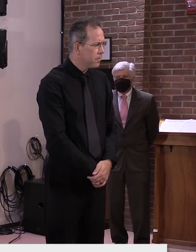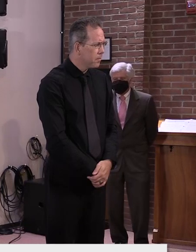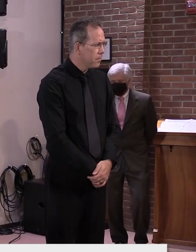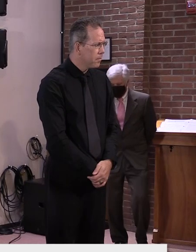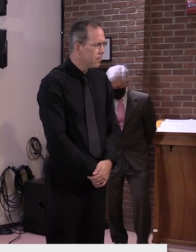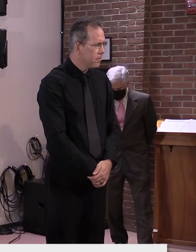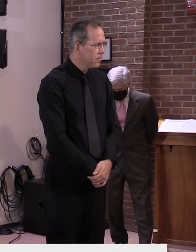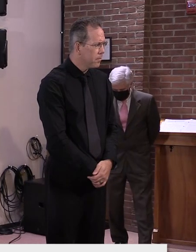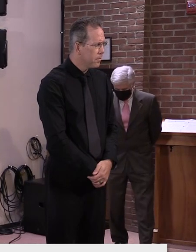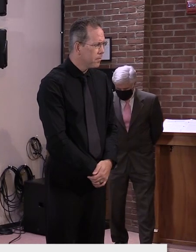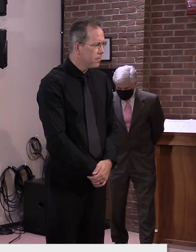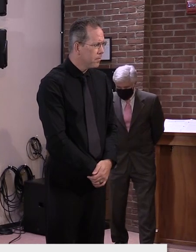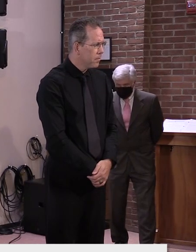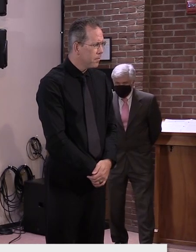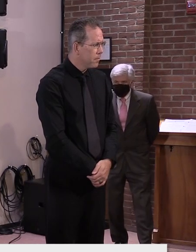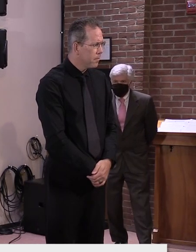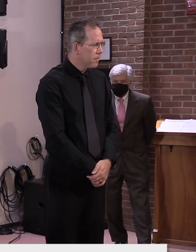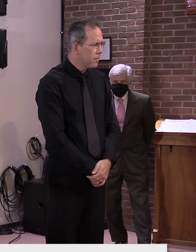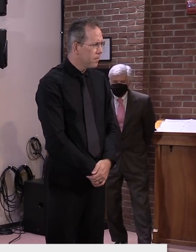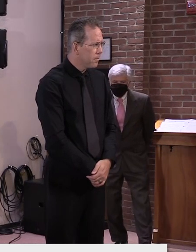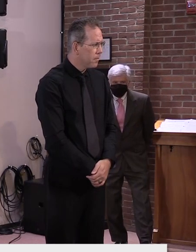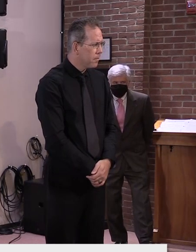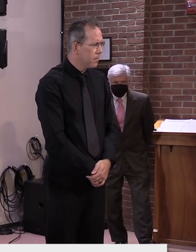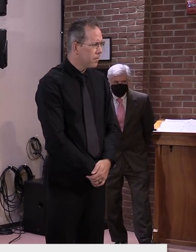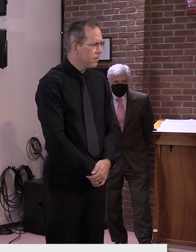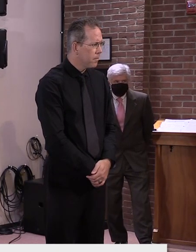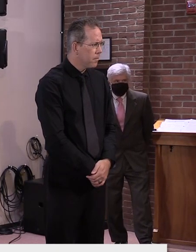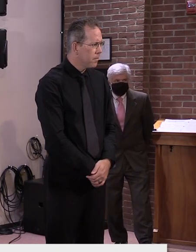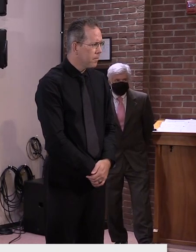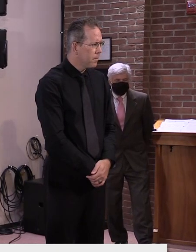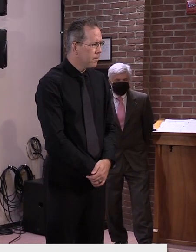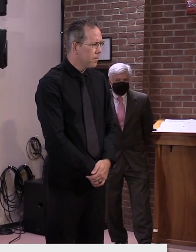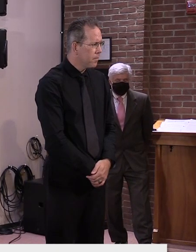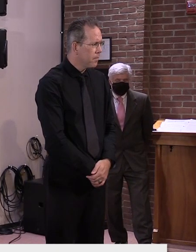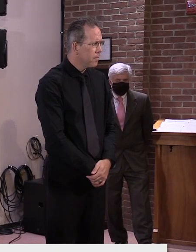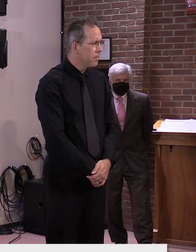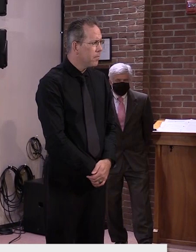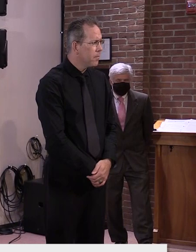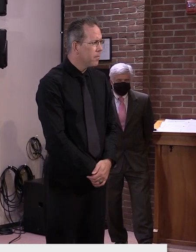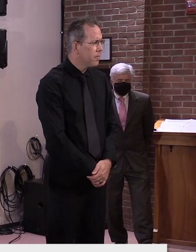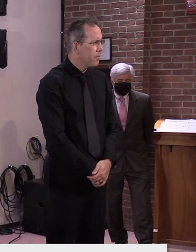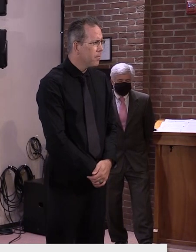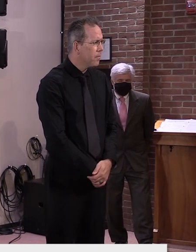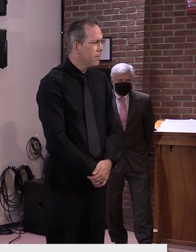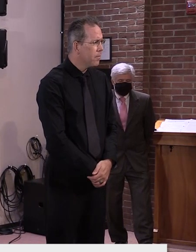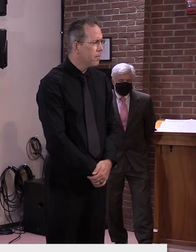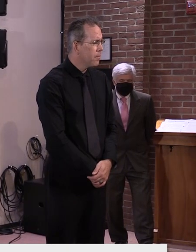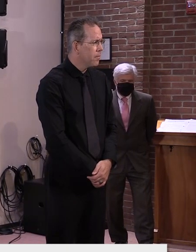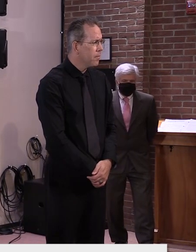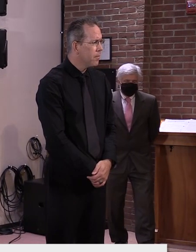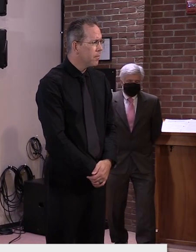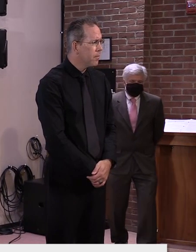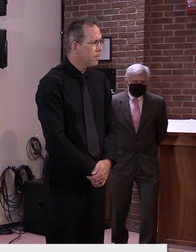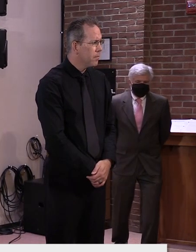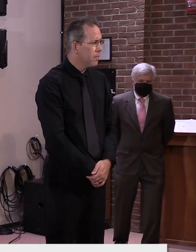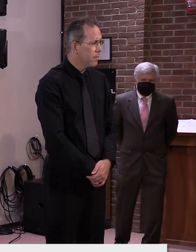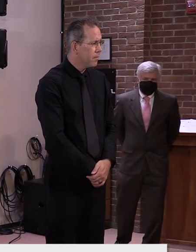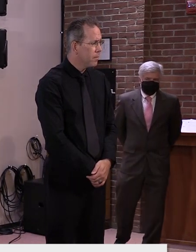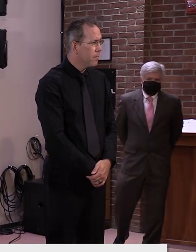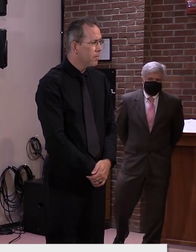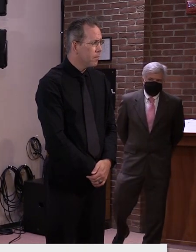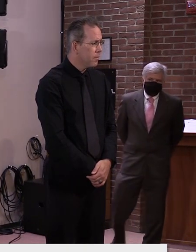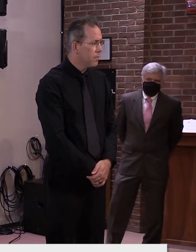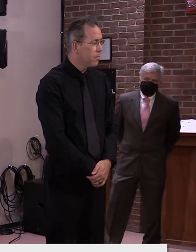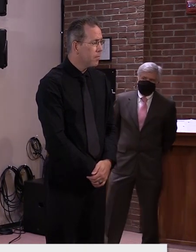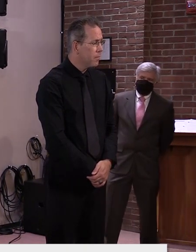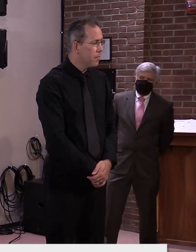the regulations? I know that as you come in to Vermont, there are signs saying to